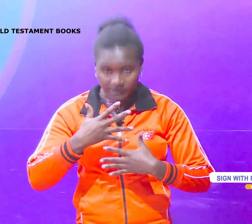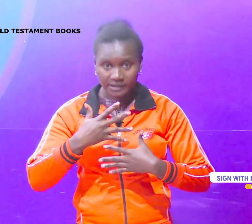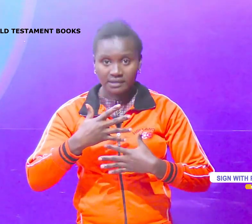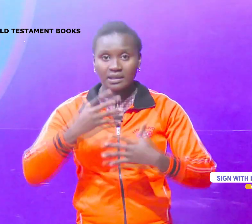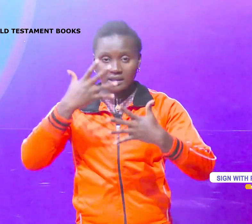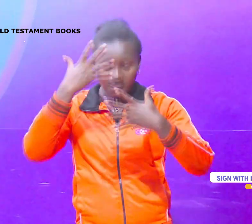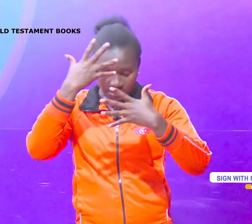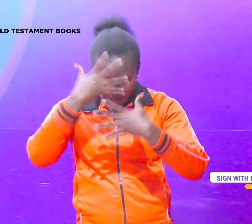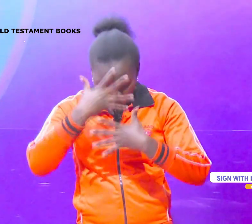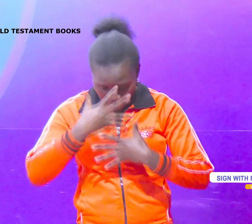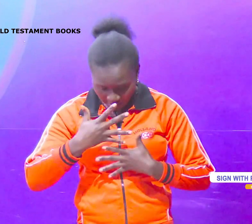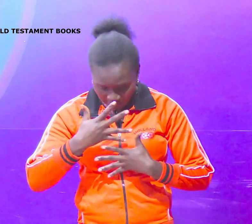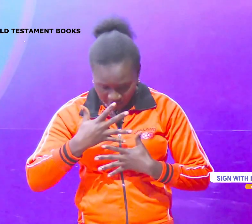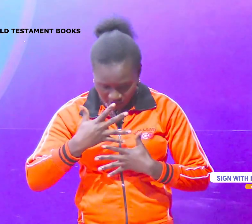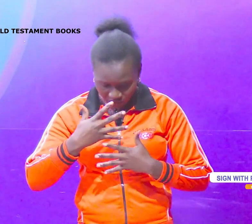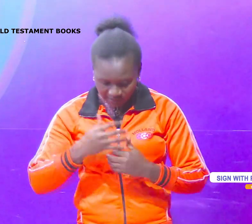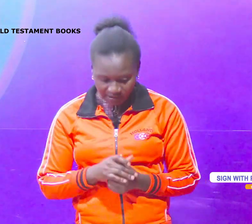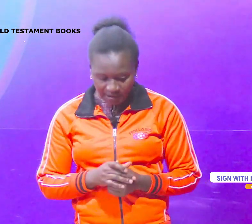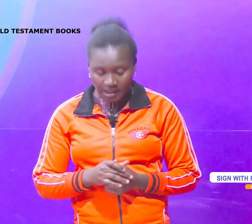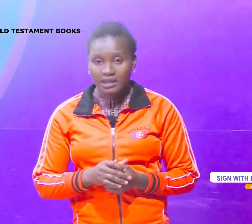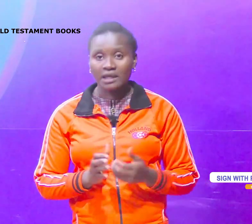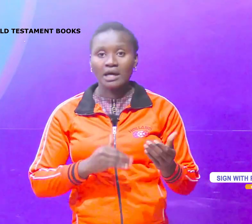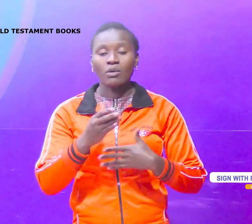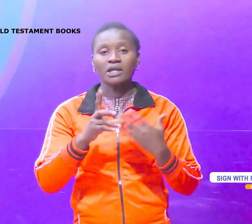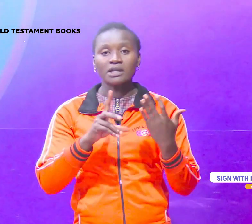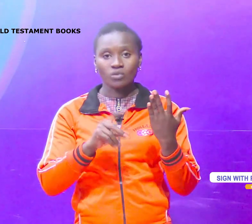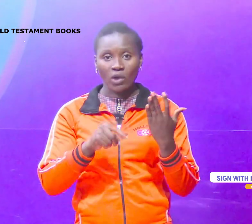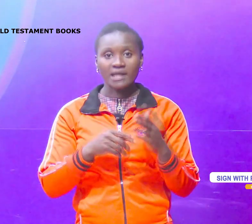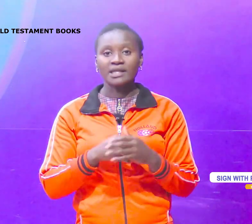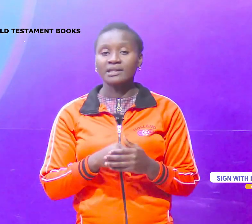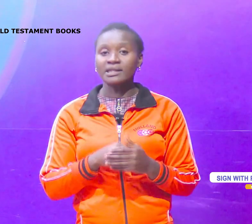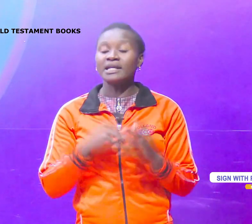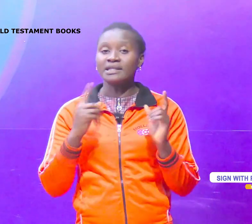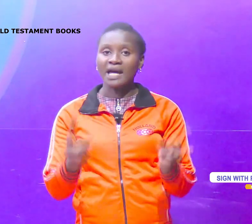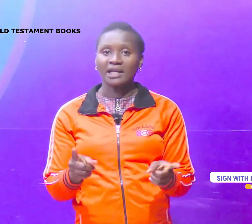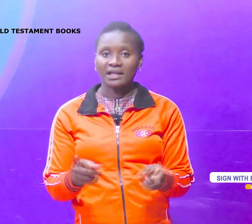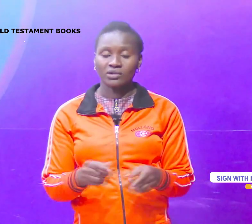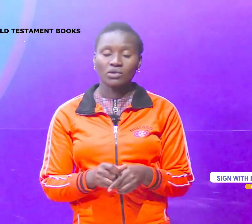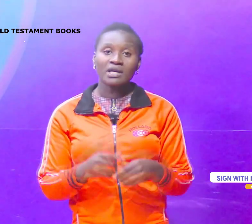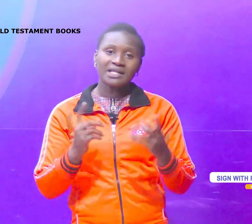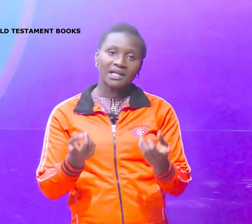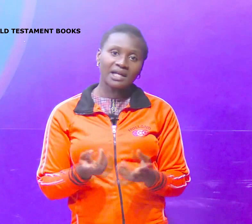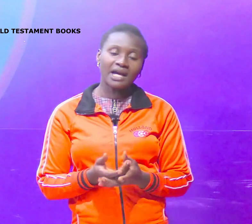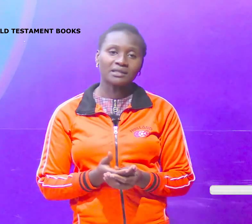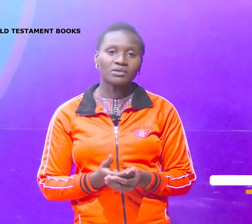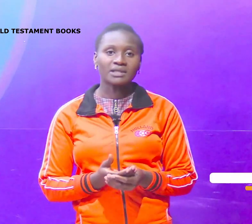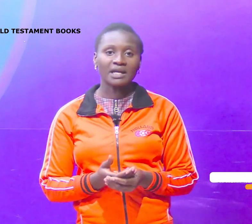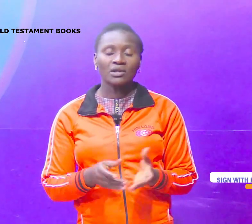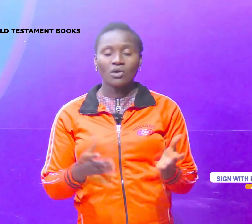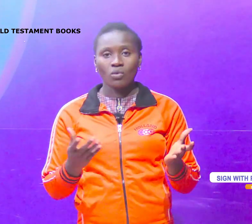like this. Lamentations. And then our next word is Daniel. So Daniel has no sign. What to